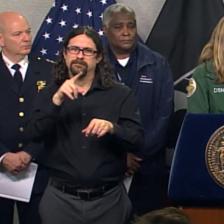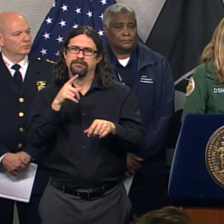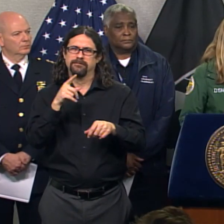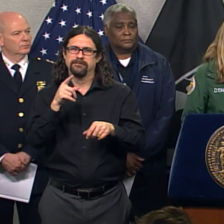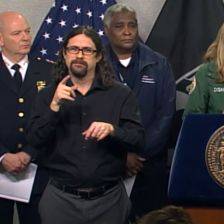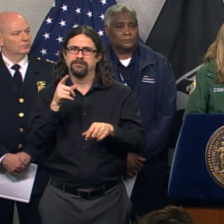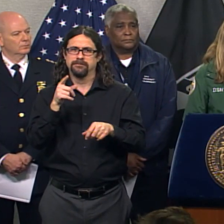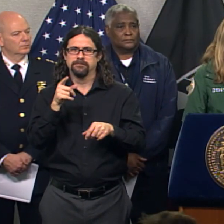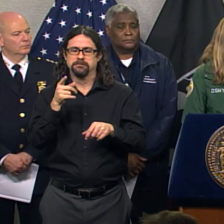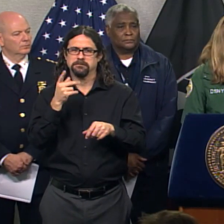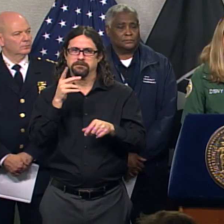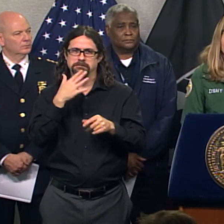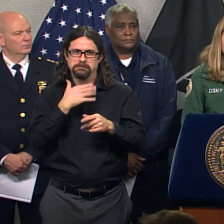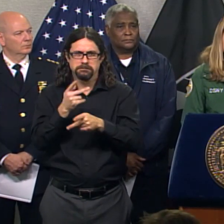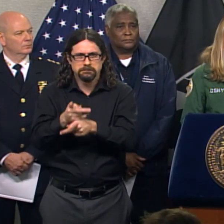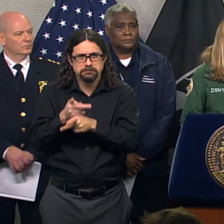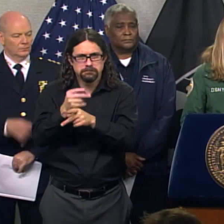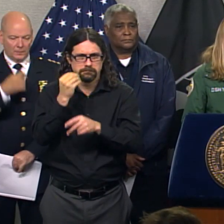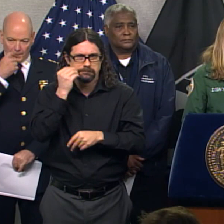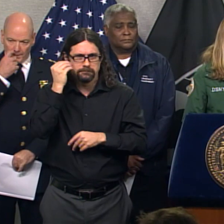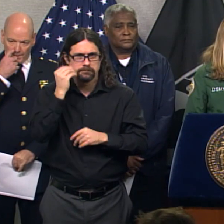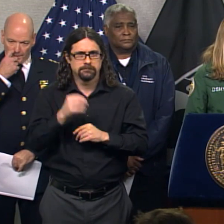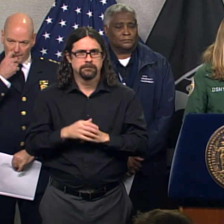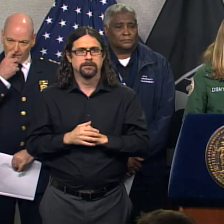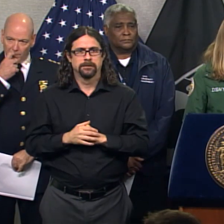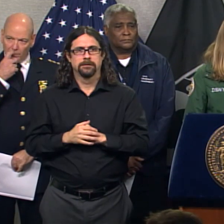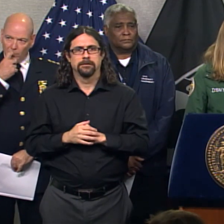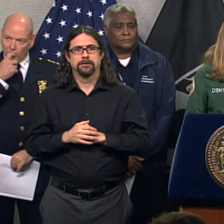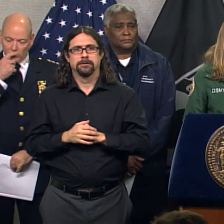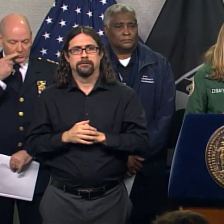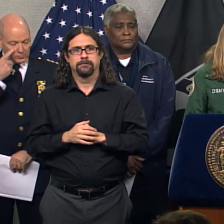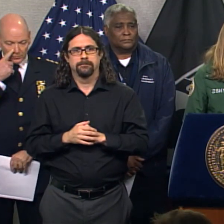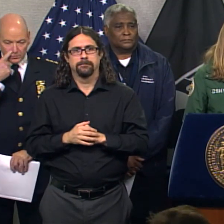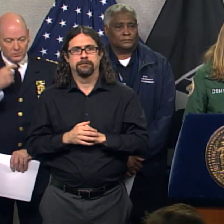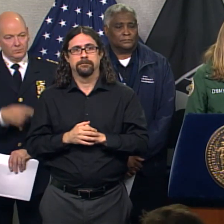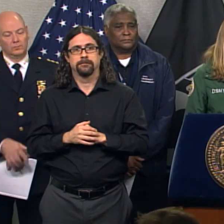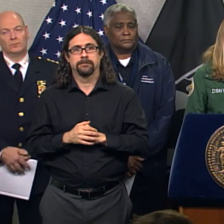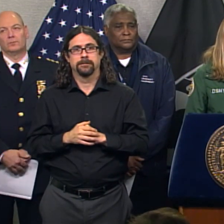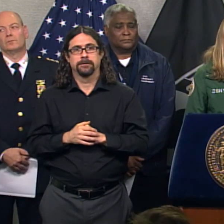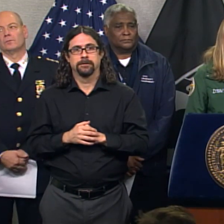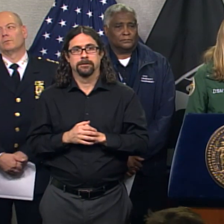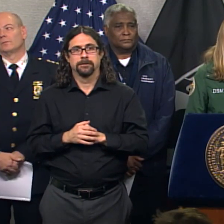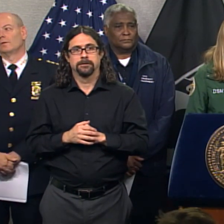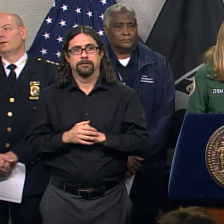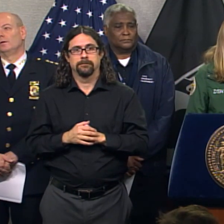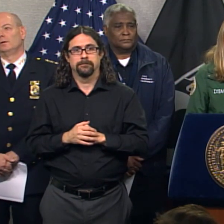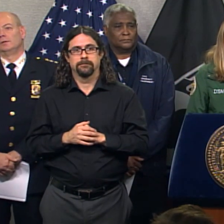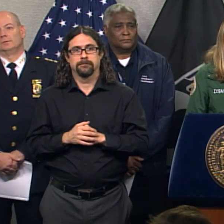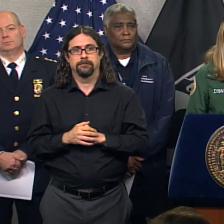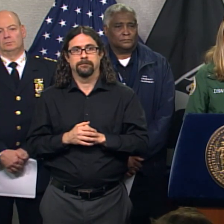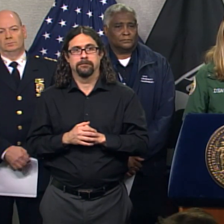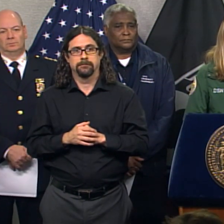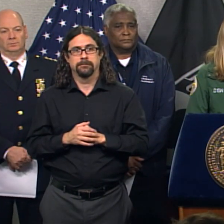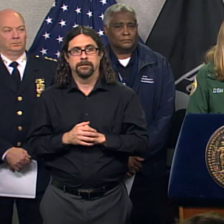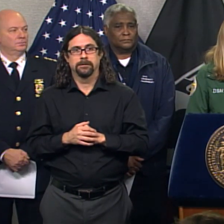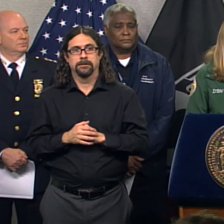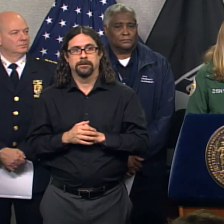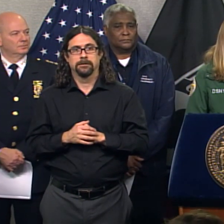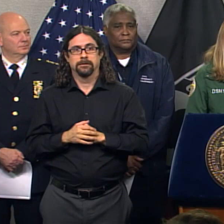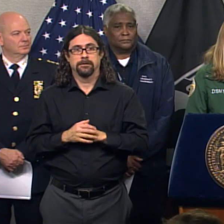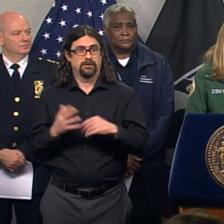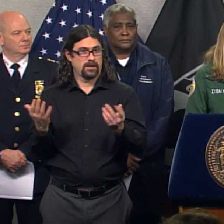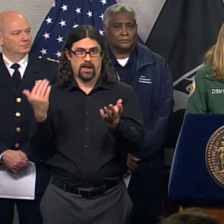right? The last hour that you can say you have. So from 7 a.m. until 10:58. That's